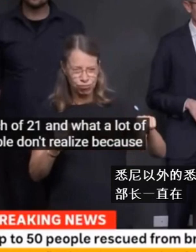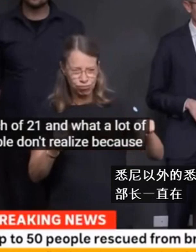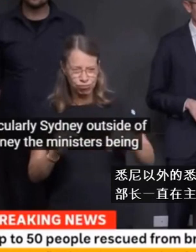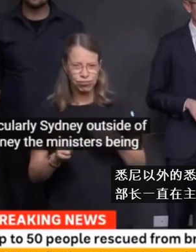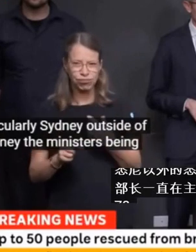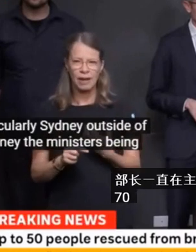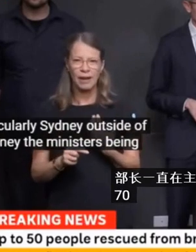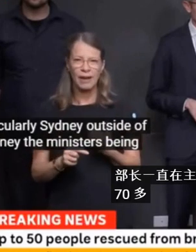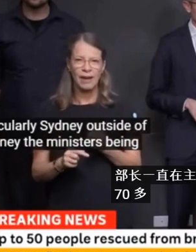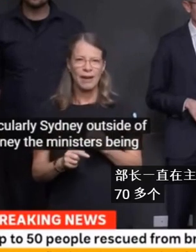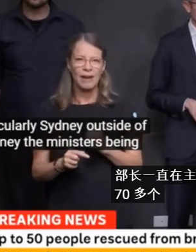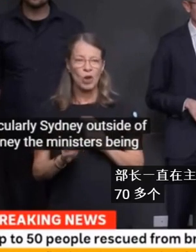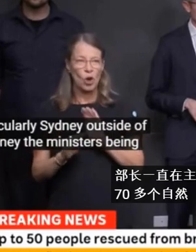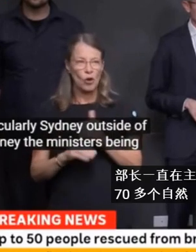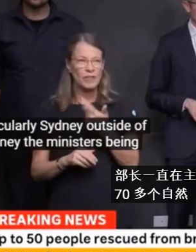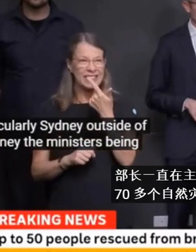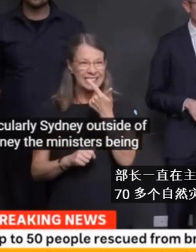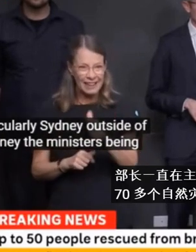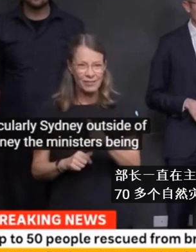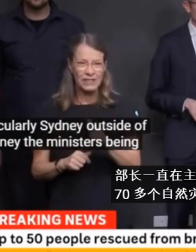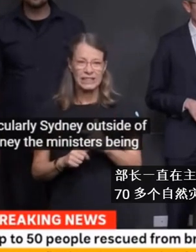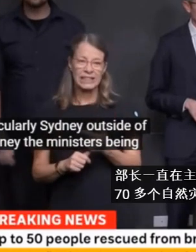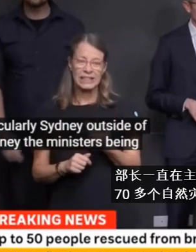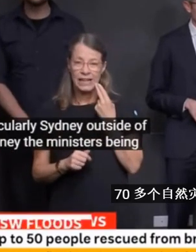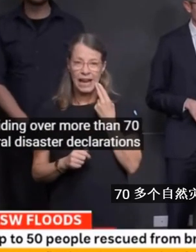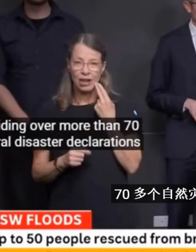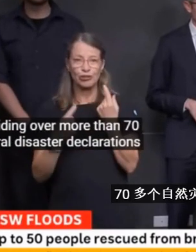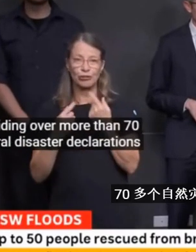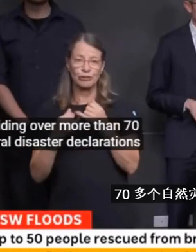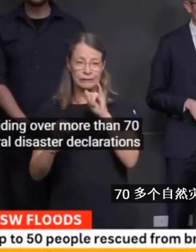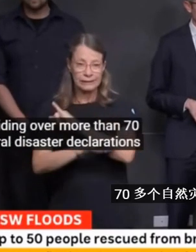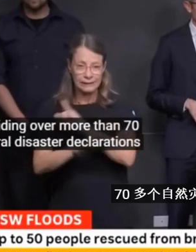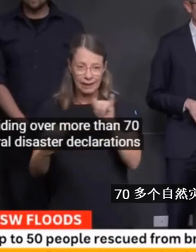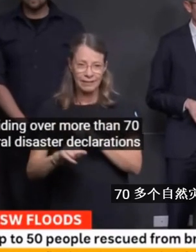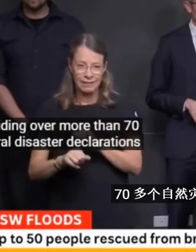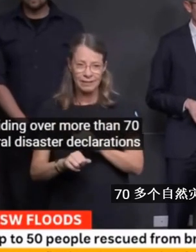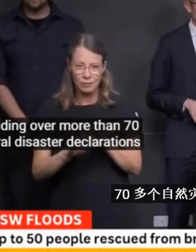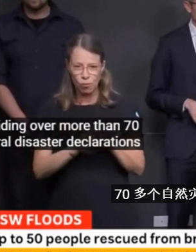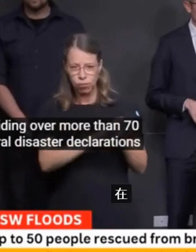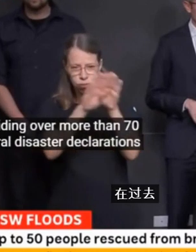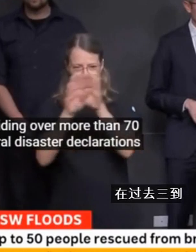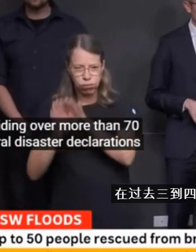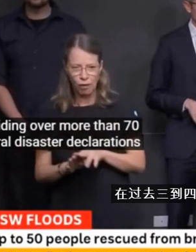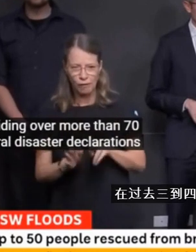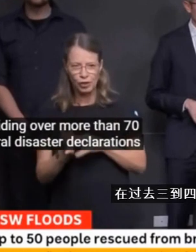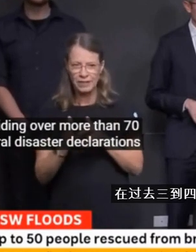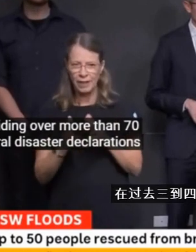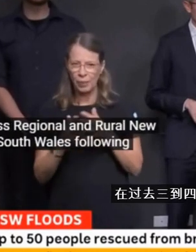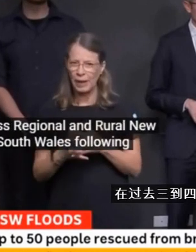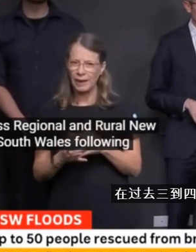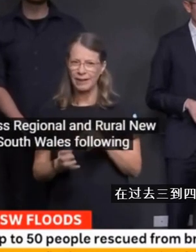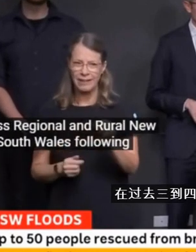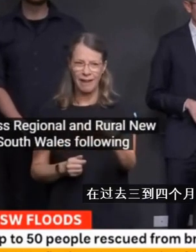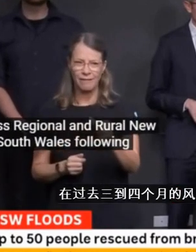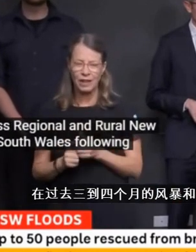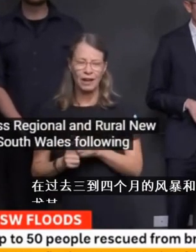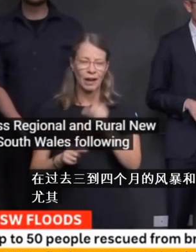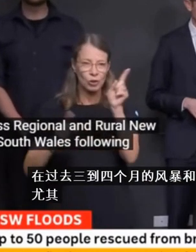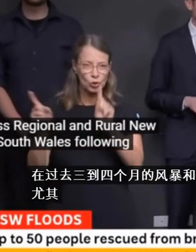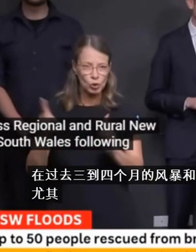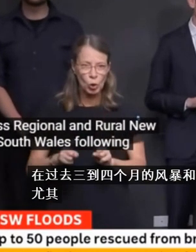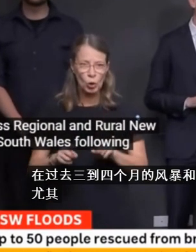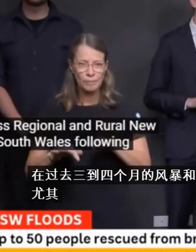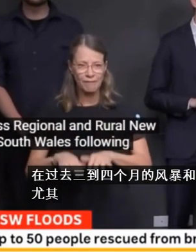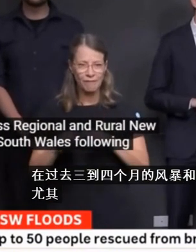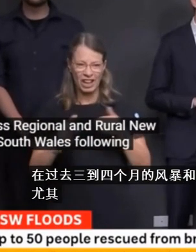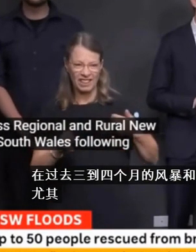over more than 70 natural disaster declarations across regional and rural New South Wales following storms and flood events of the